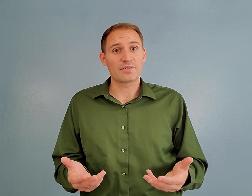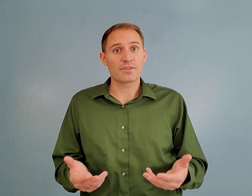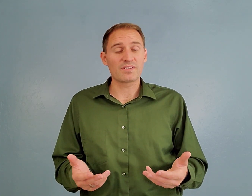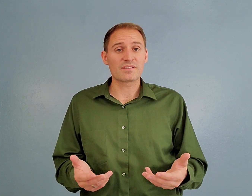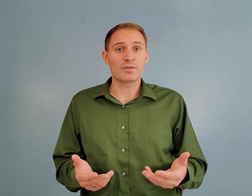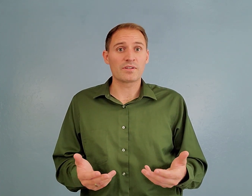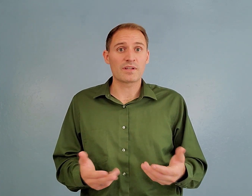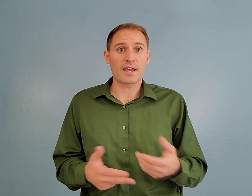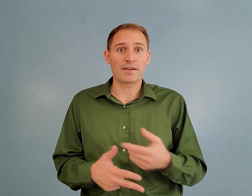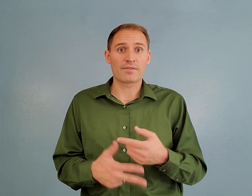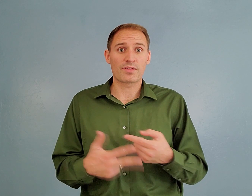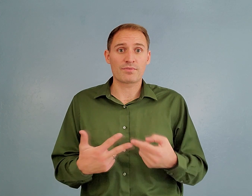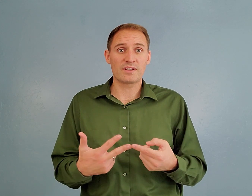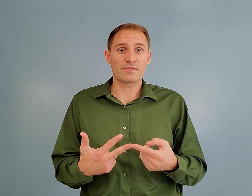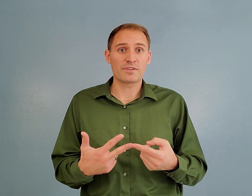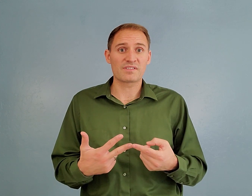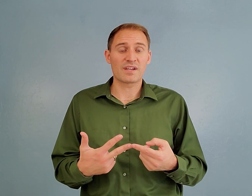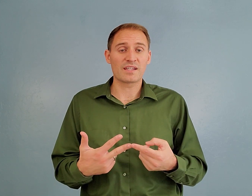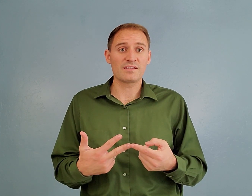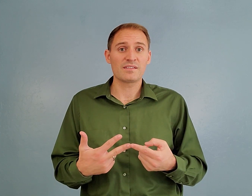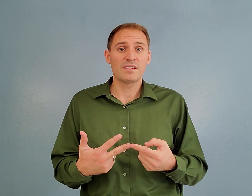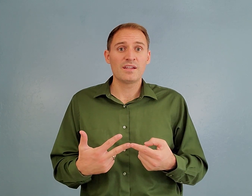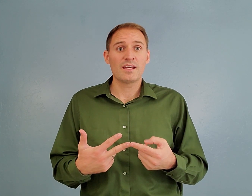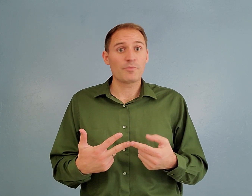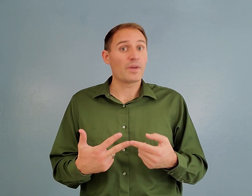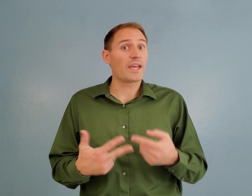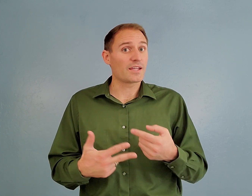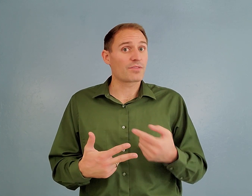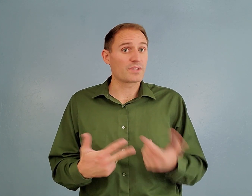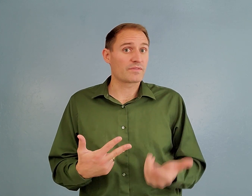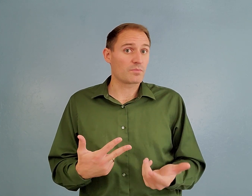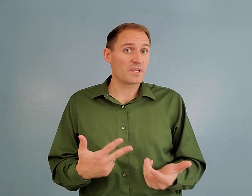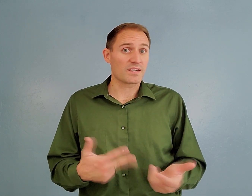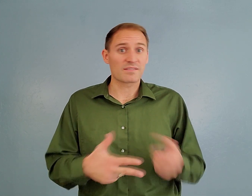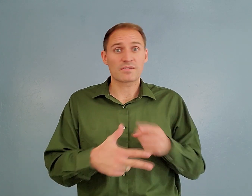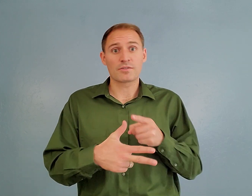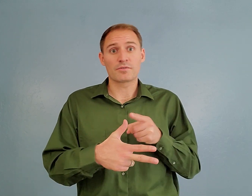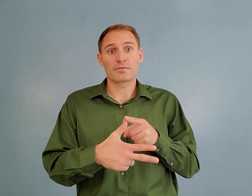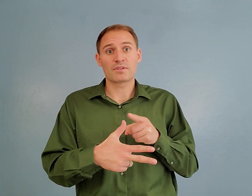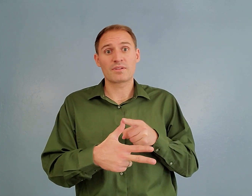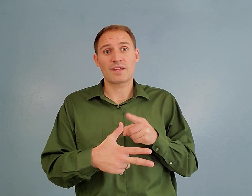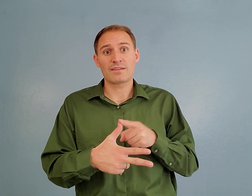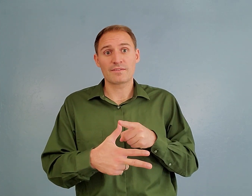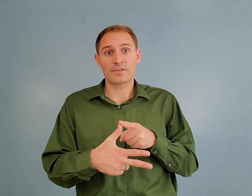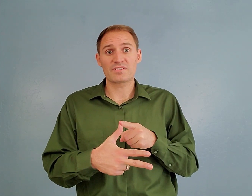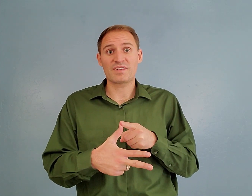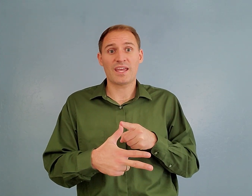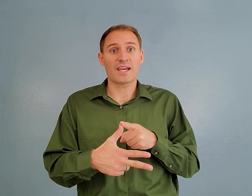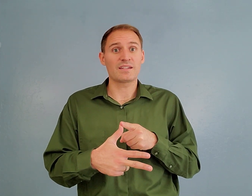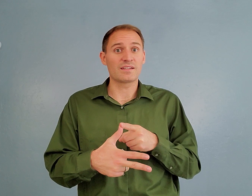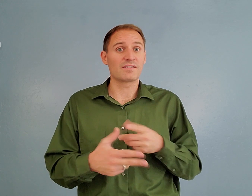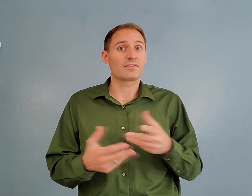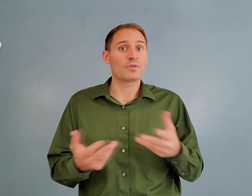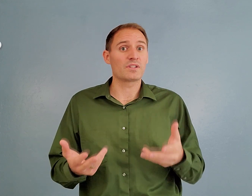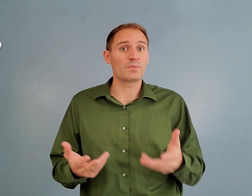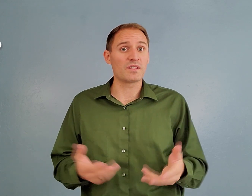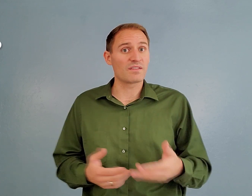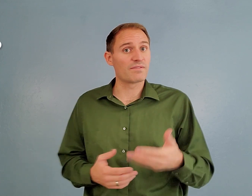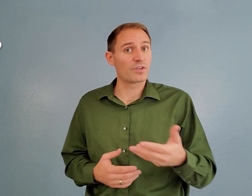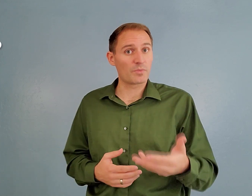this is going to have three different signs and three different meanings. So the first can is going to be the verb